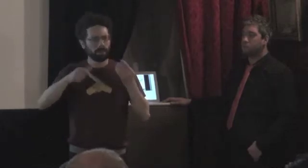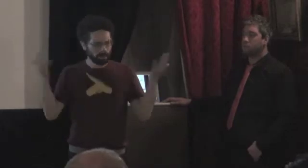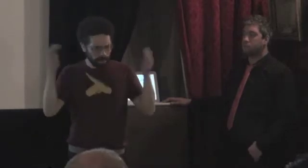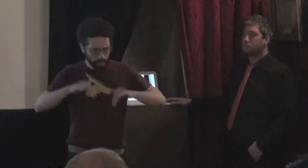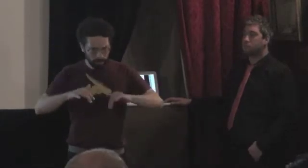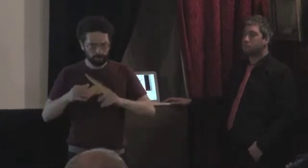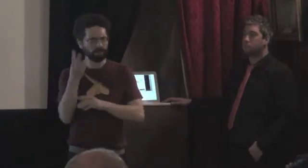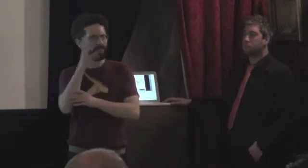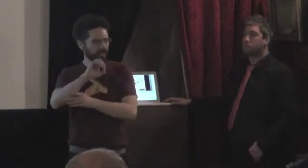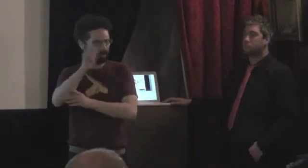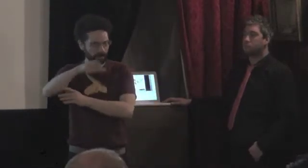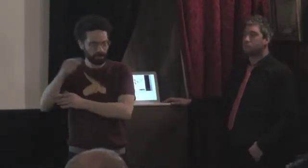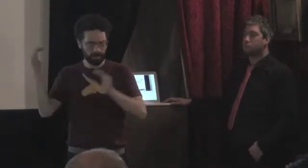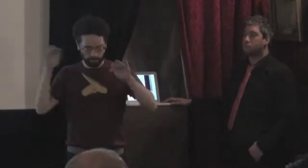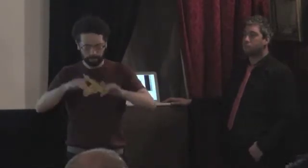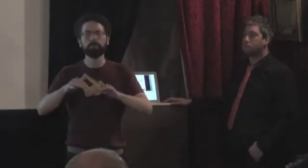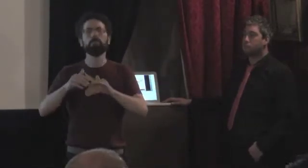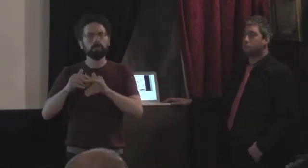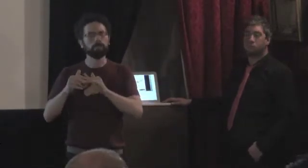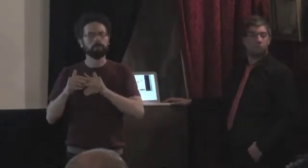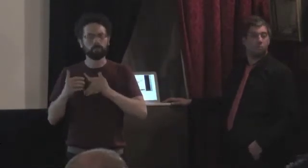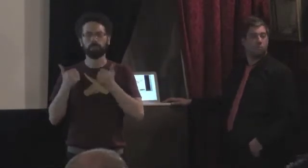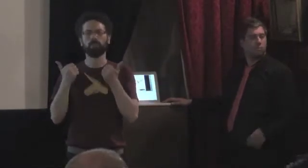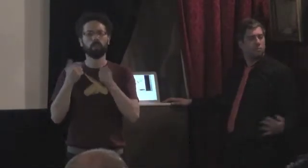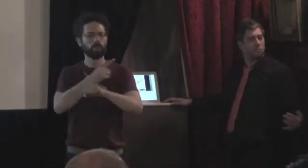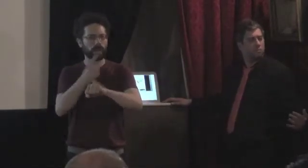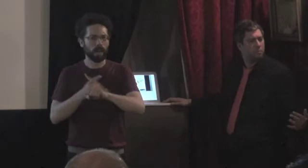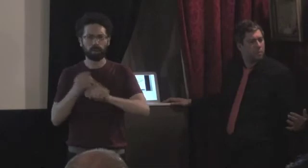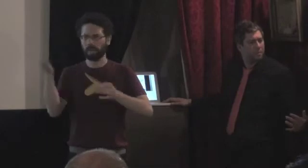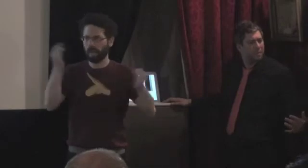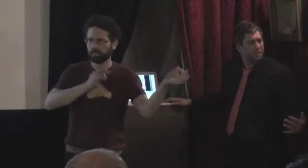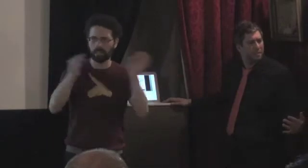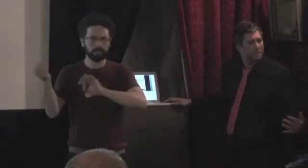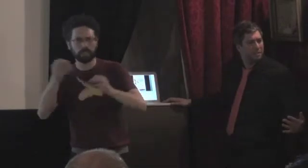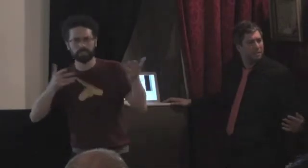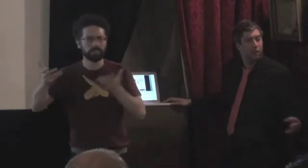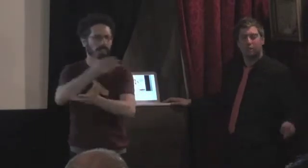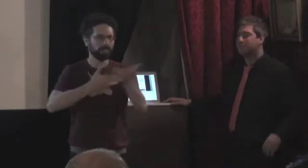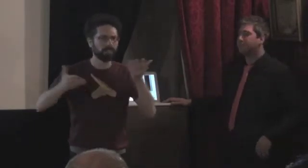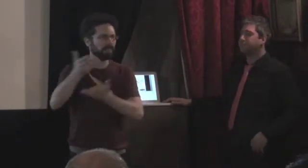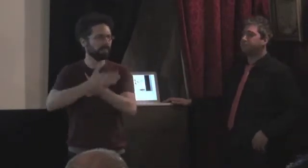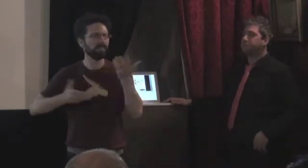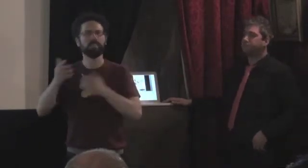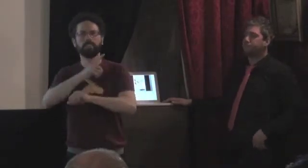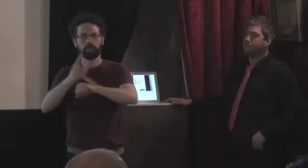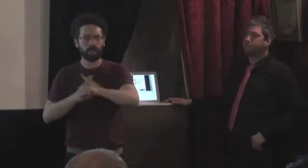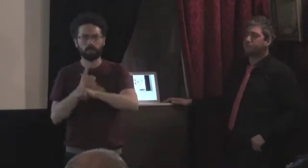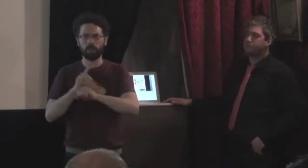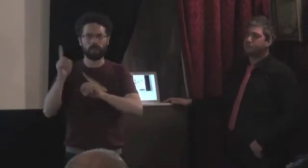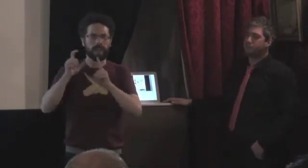At the first meeting, there were around 30 people who attended. For about the first hour, there was lots of really great